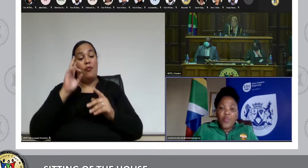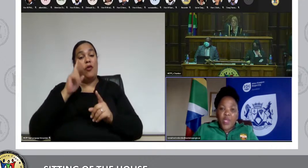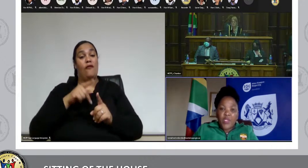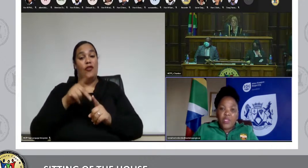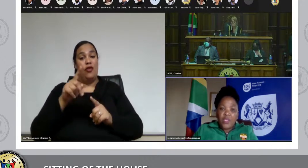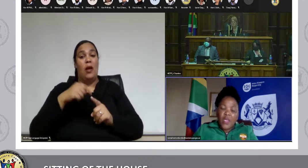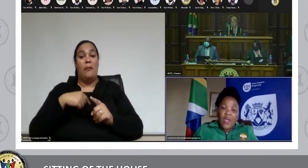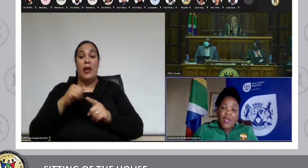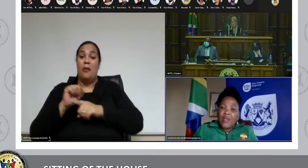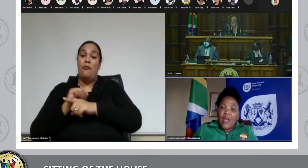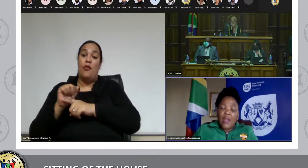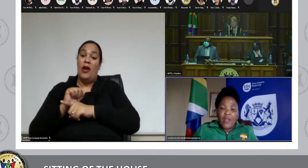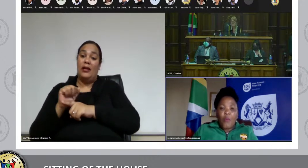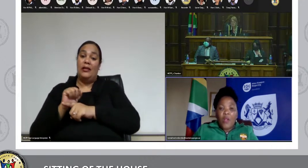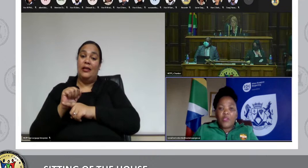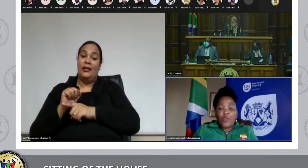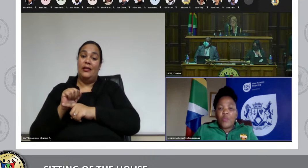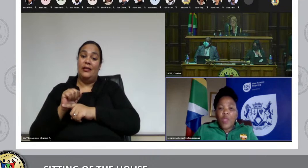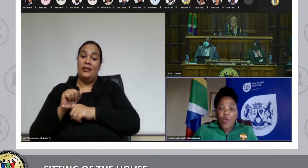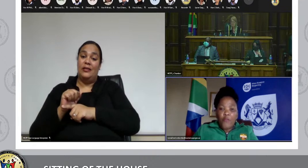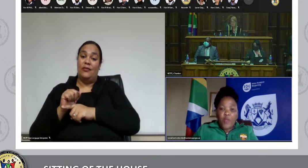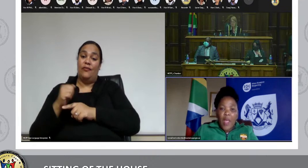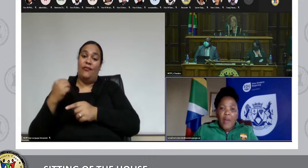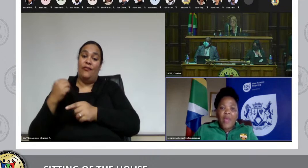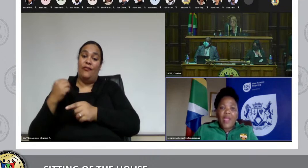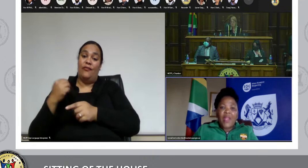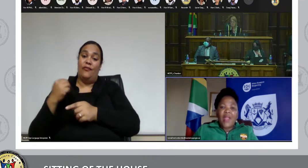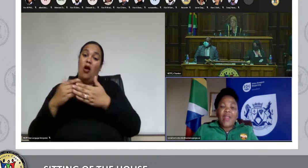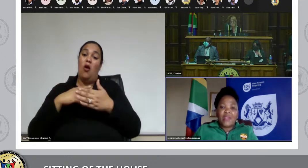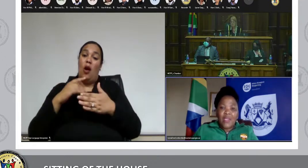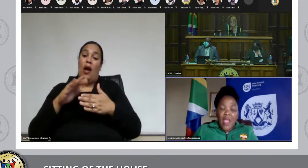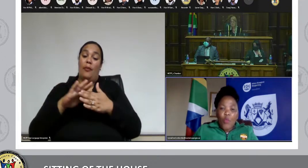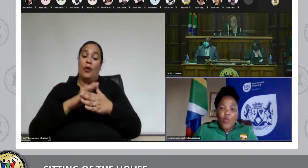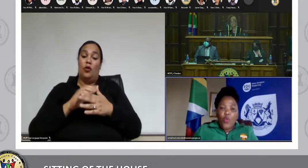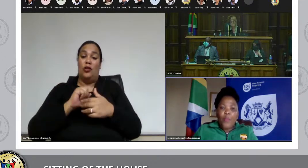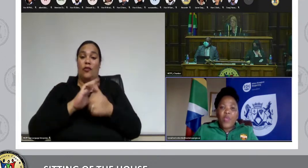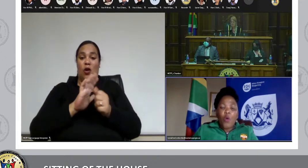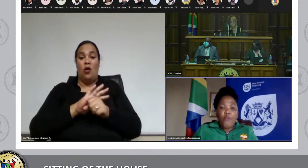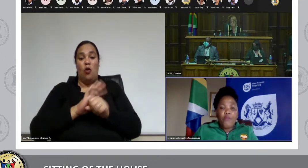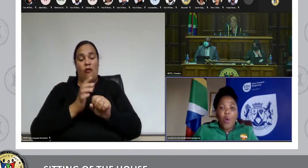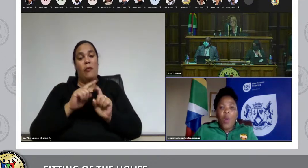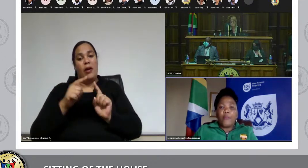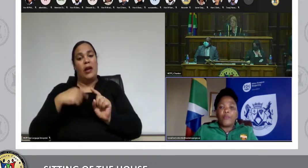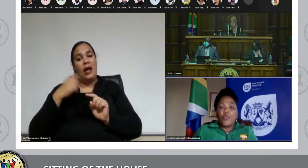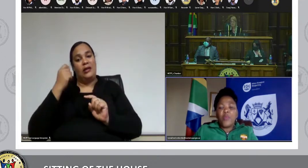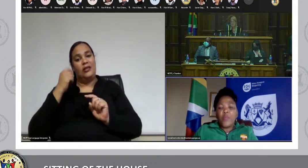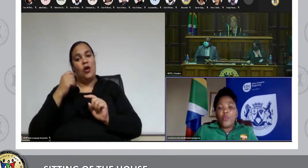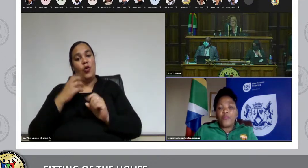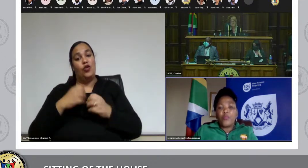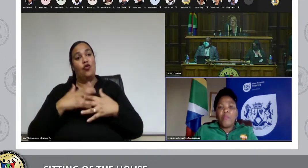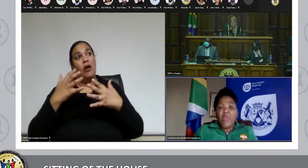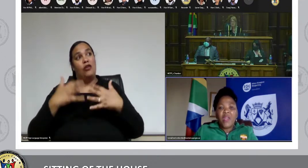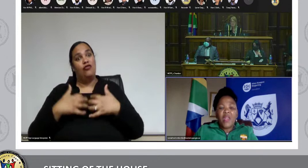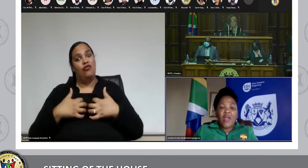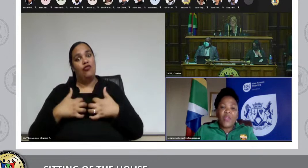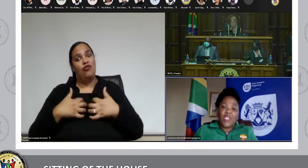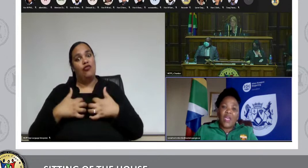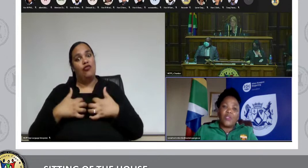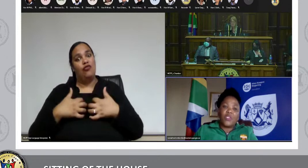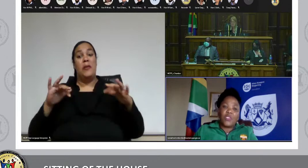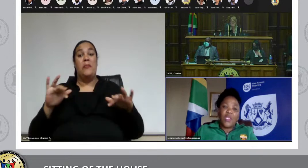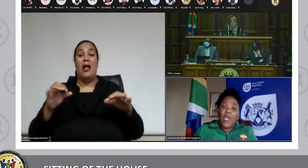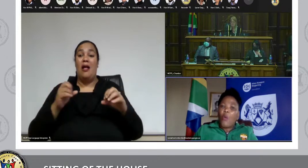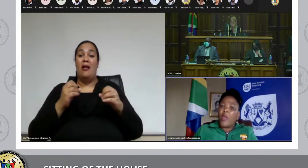I haven't practiced clinically whilst during the COVID, but I understand when you are being overwhelmed with people who have got many